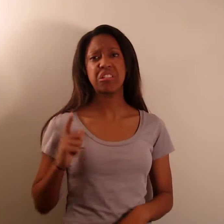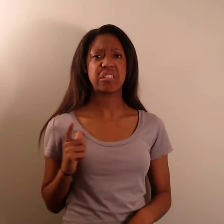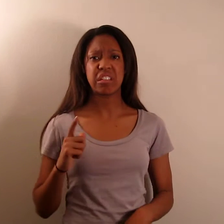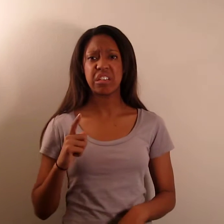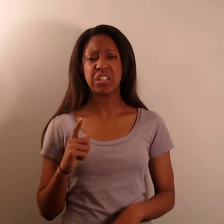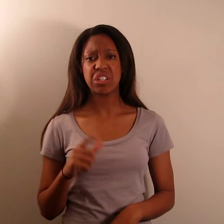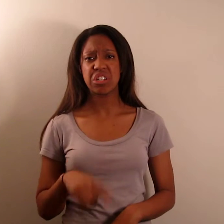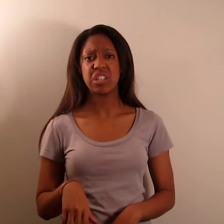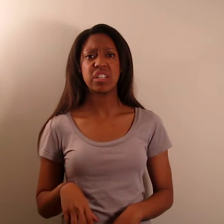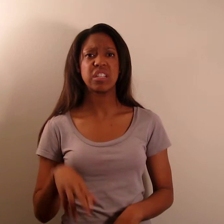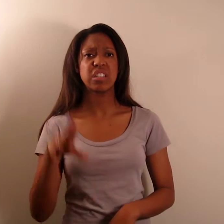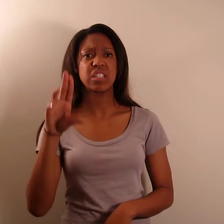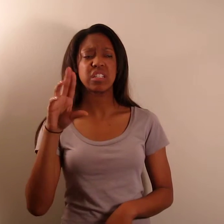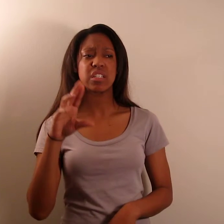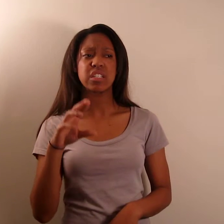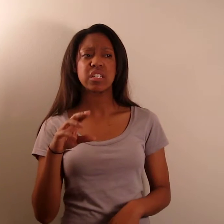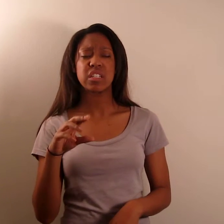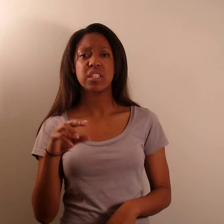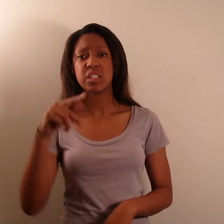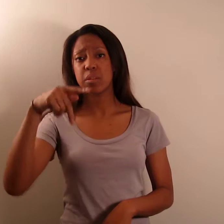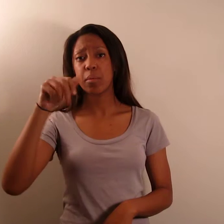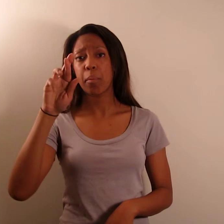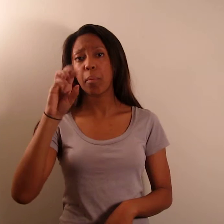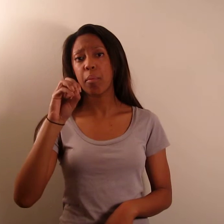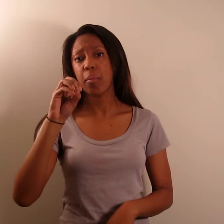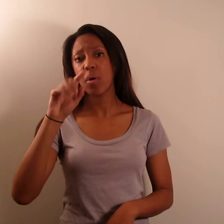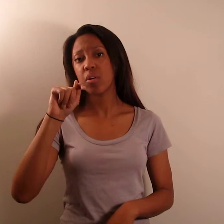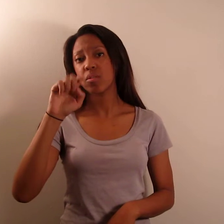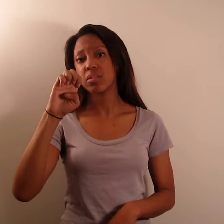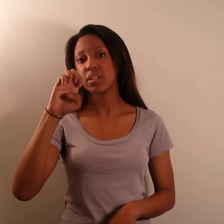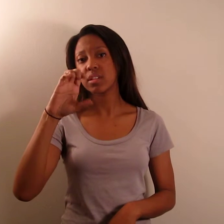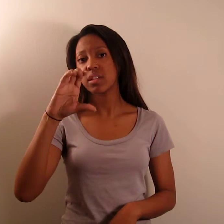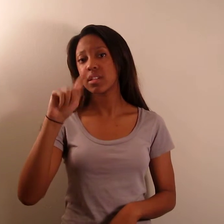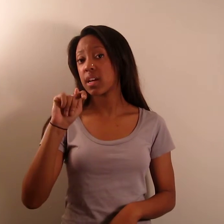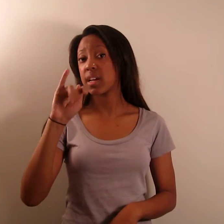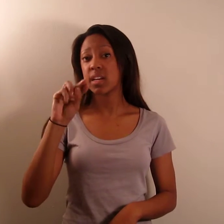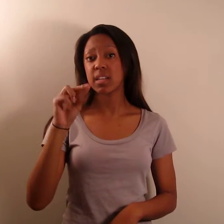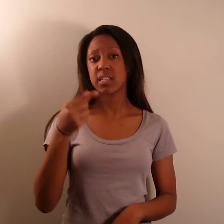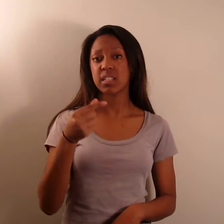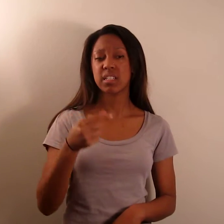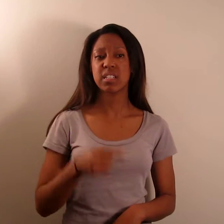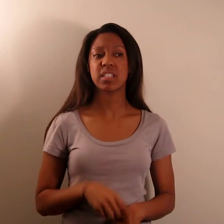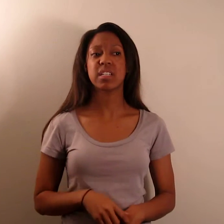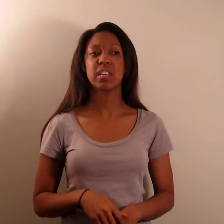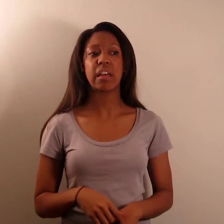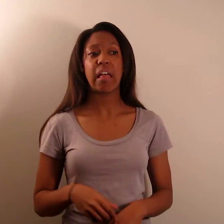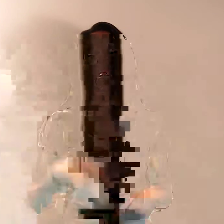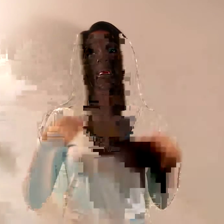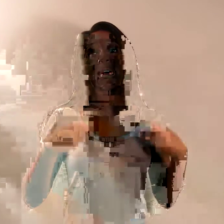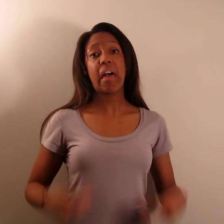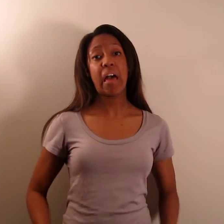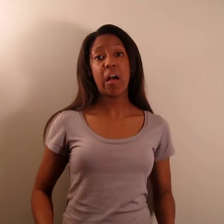protecting the health and safety of workers. There are no minimum wage laws or maximum hour laws. Nobody's watching.